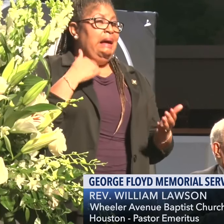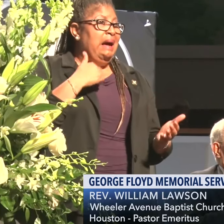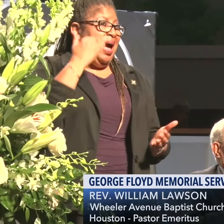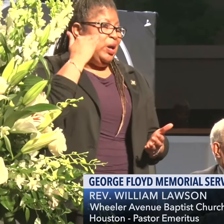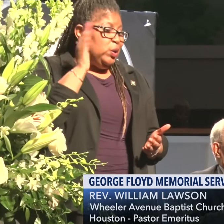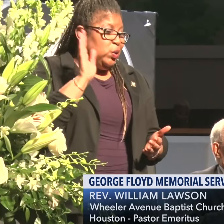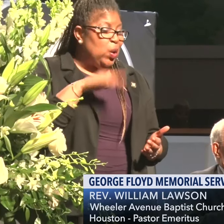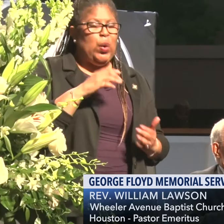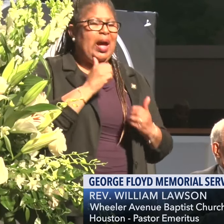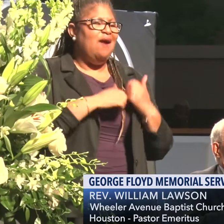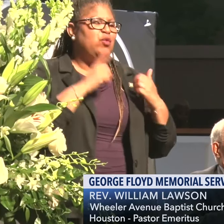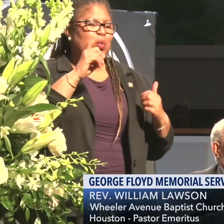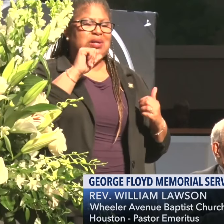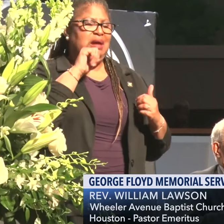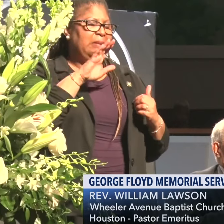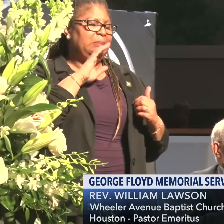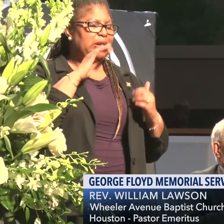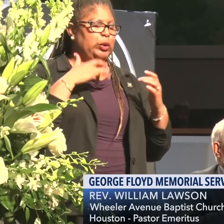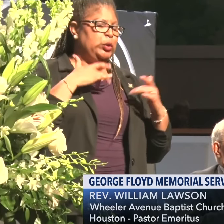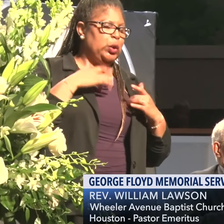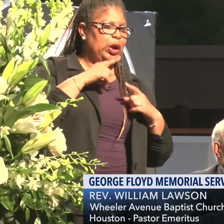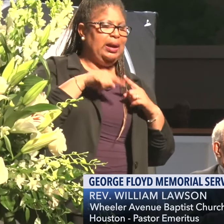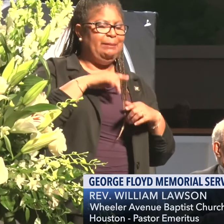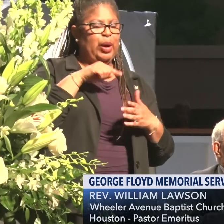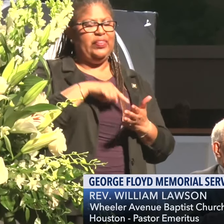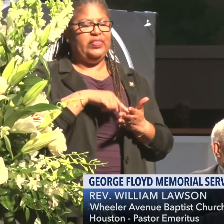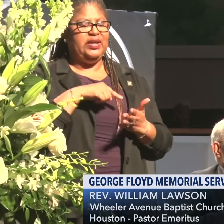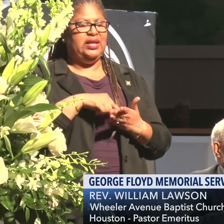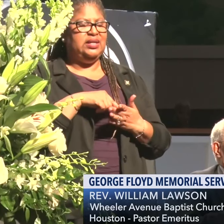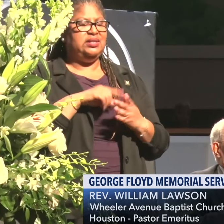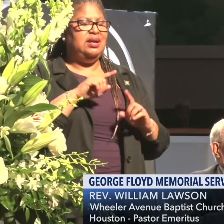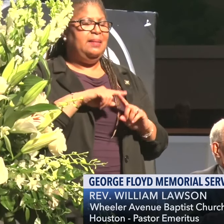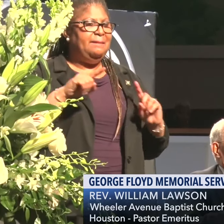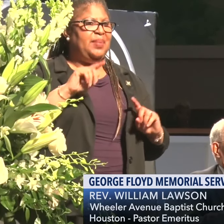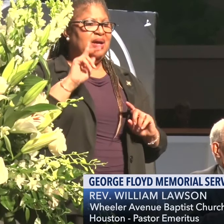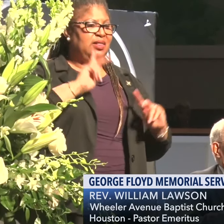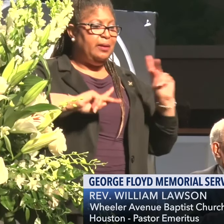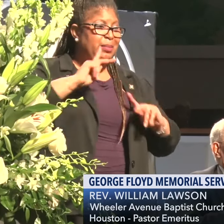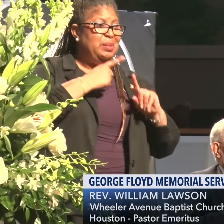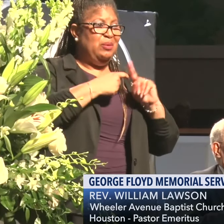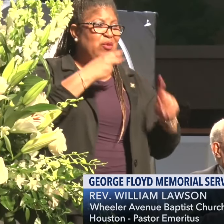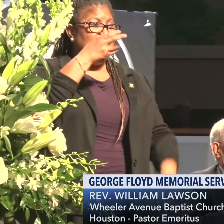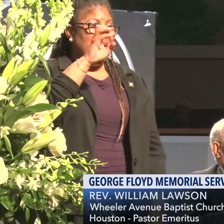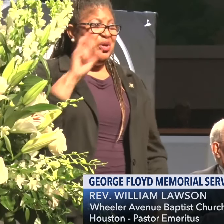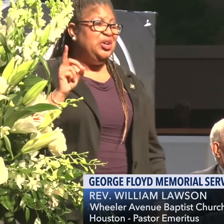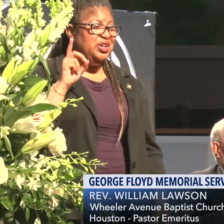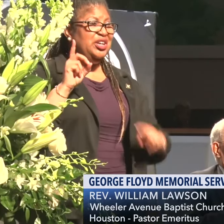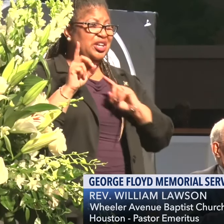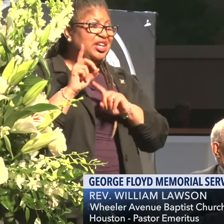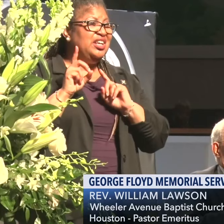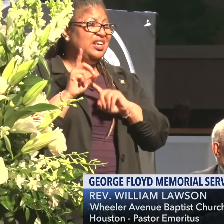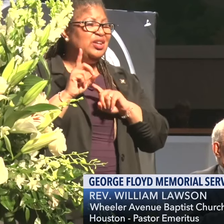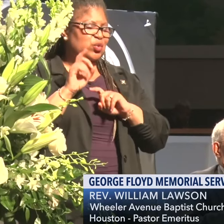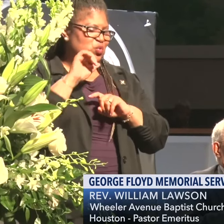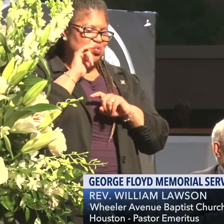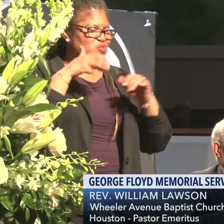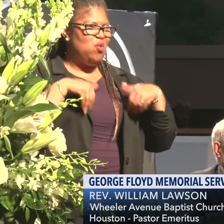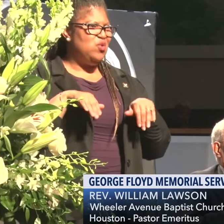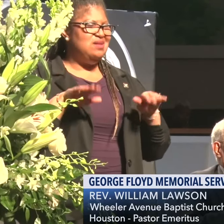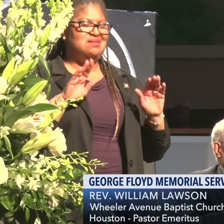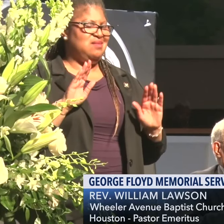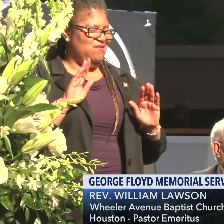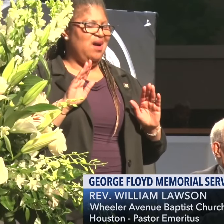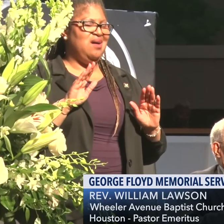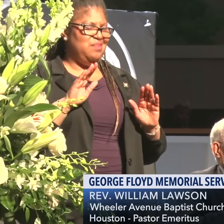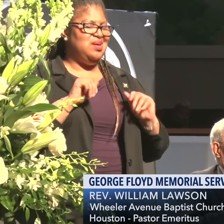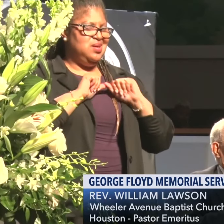be concerned about it continuing, at least the people from the hood would be con uh